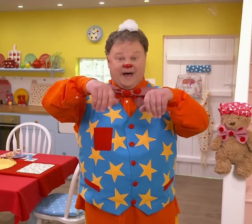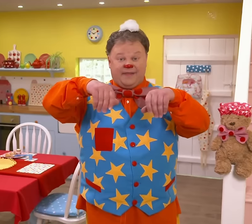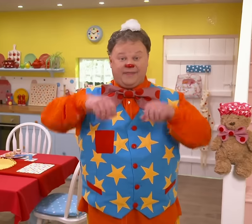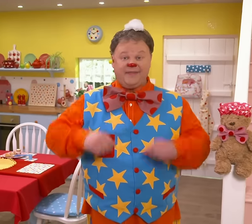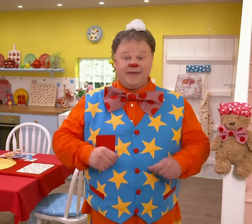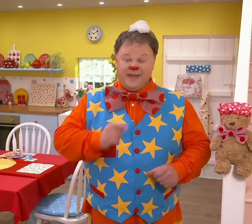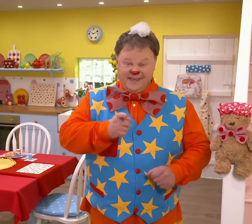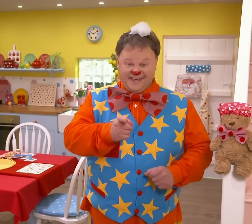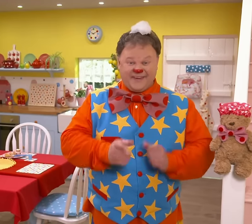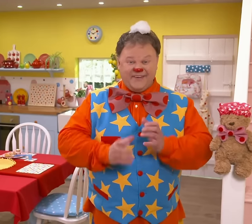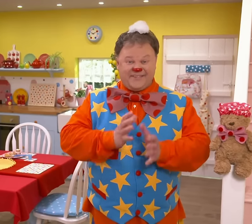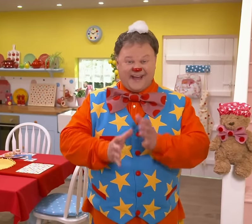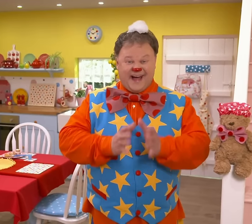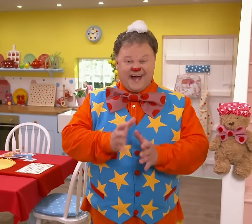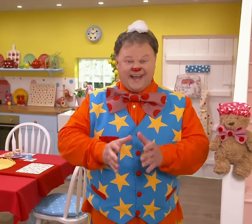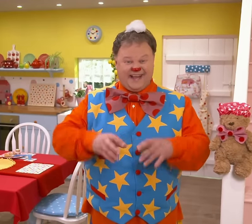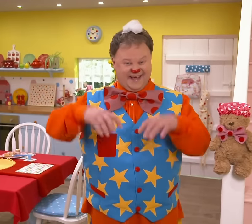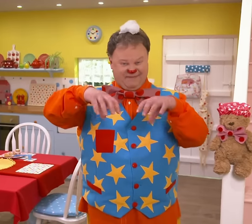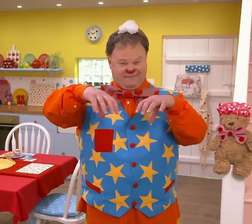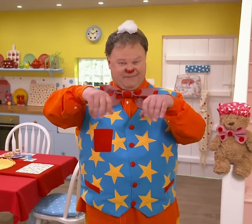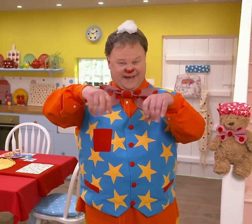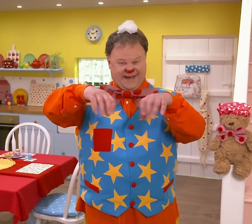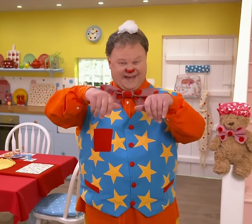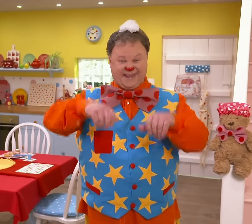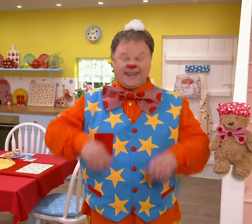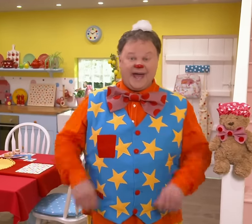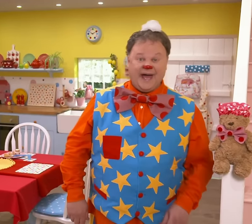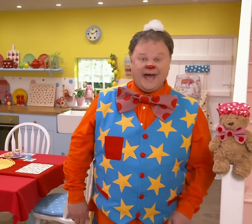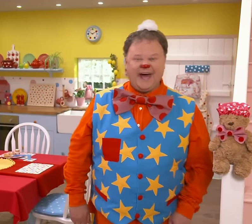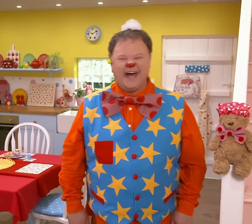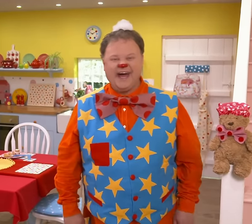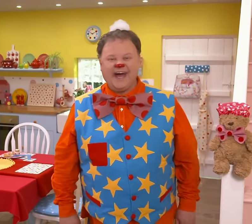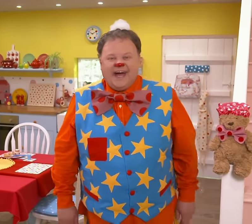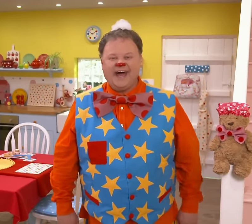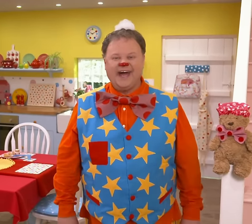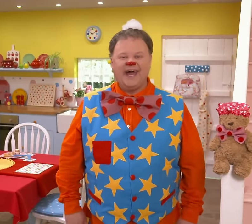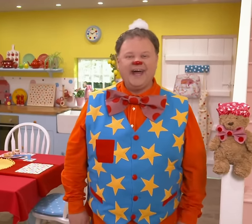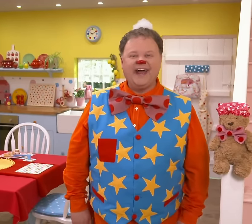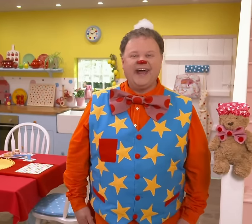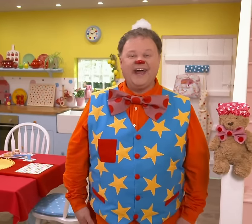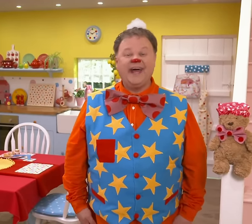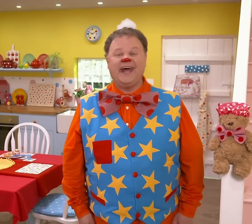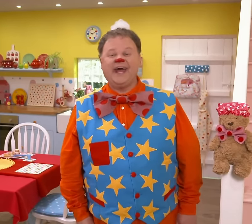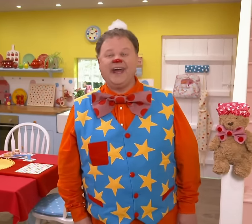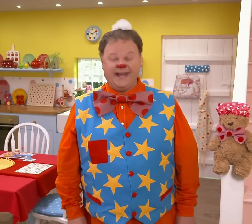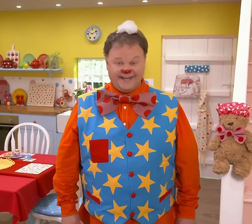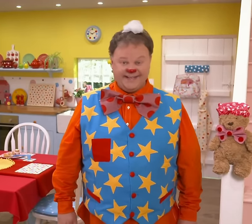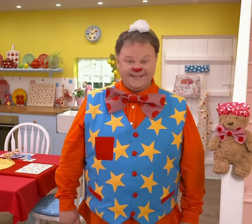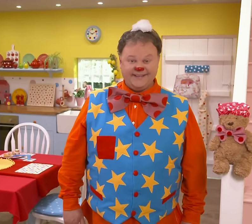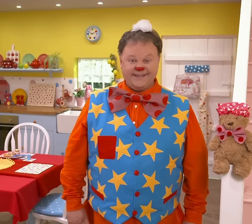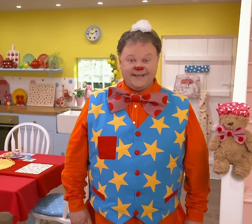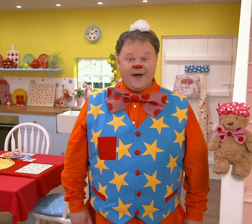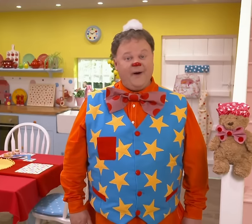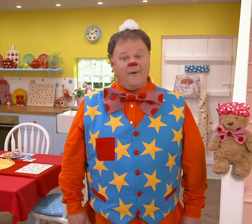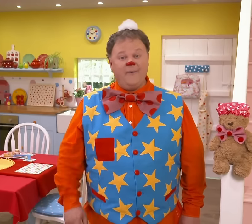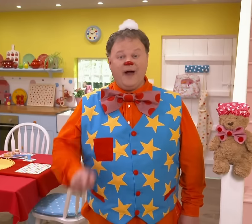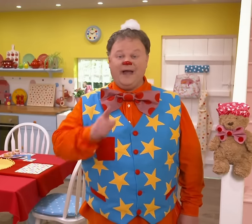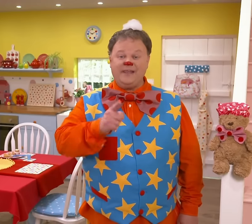Bath. You sign. Bath. Thank you, Mr. Tumble. You're our friend. Oh, and